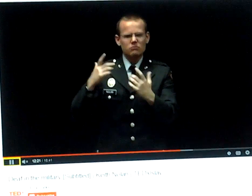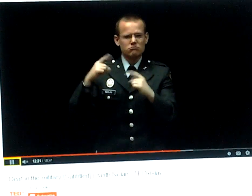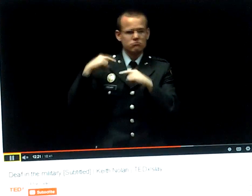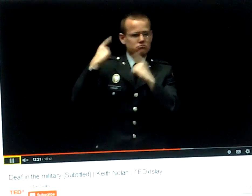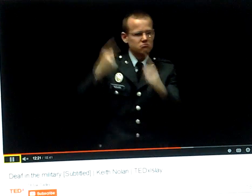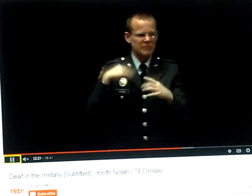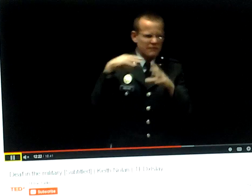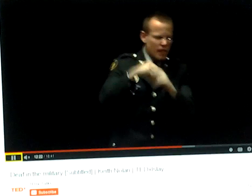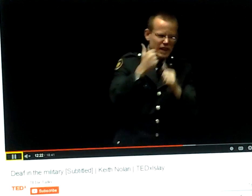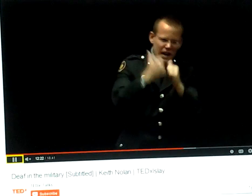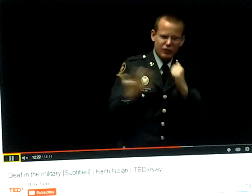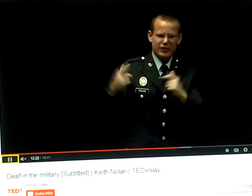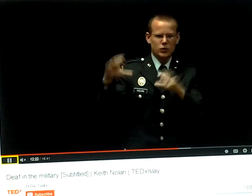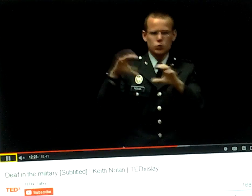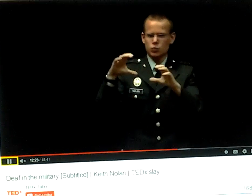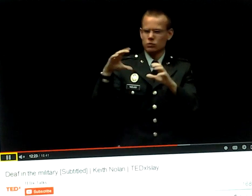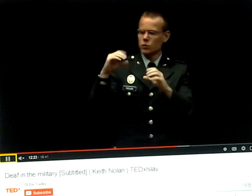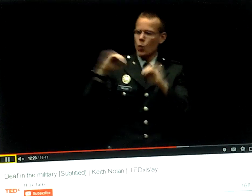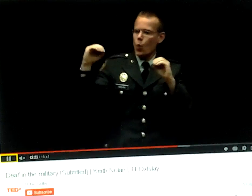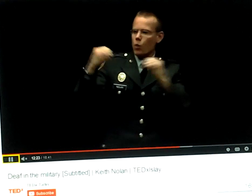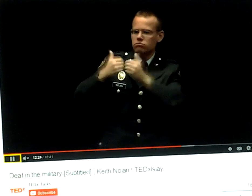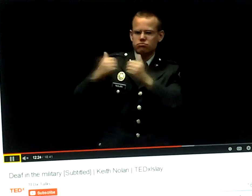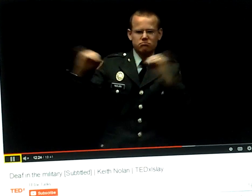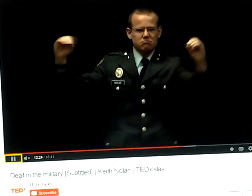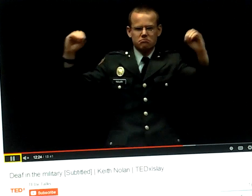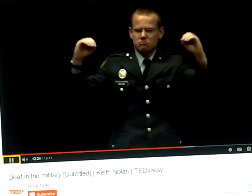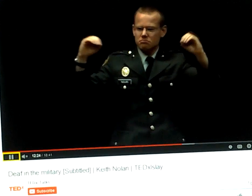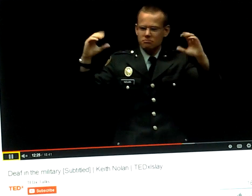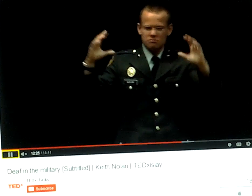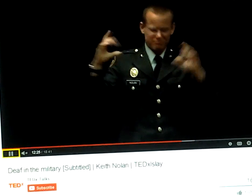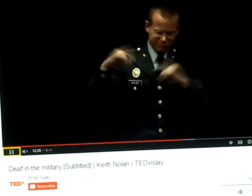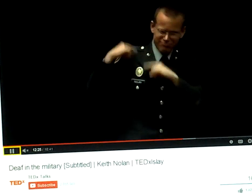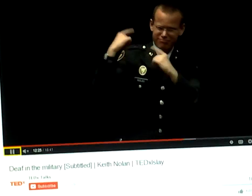So I learned how the social, I had great support.